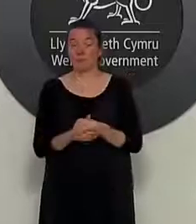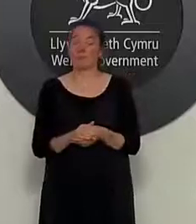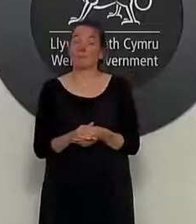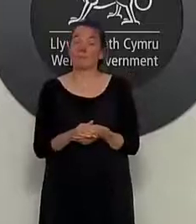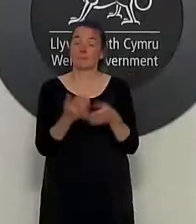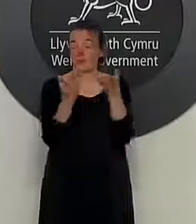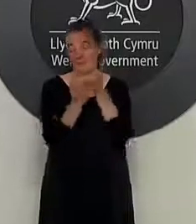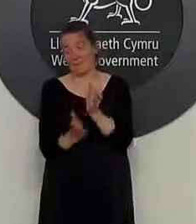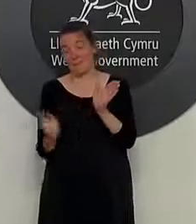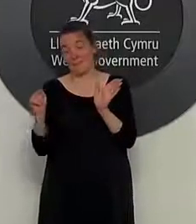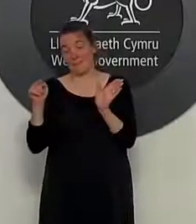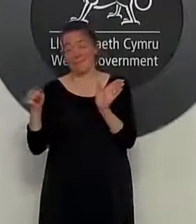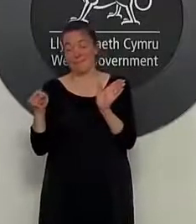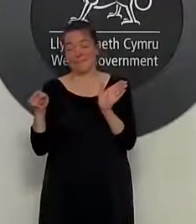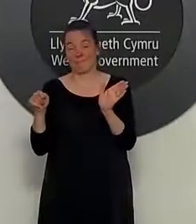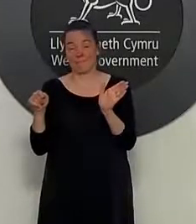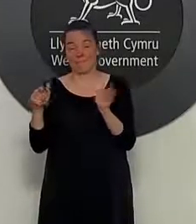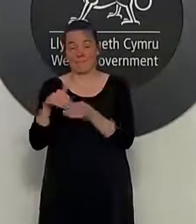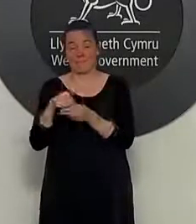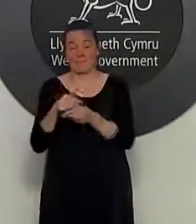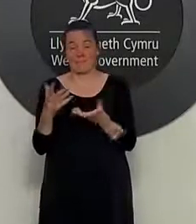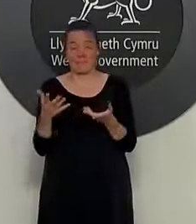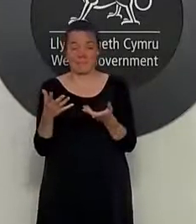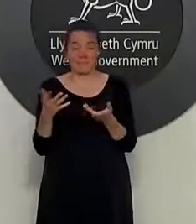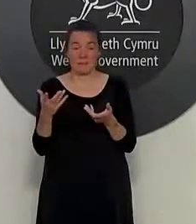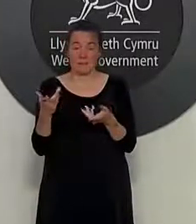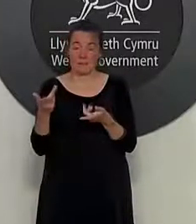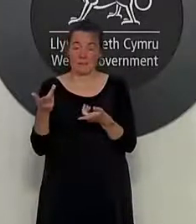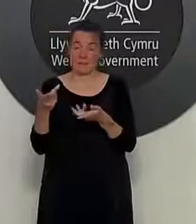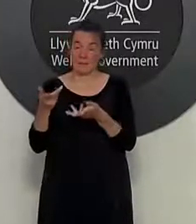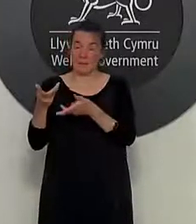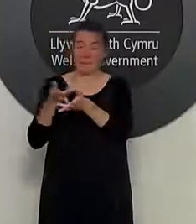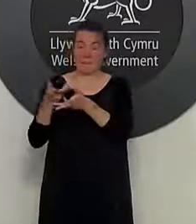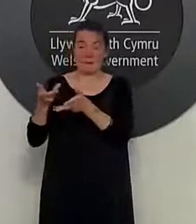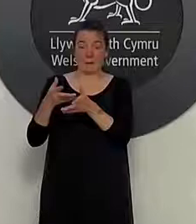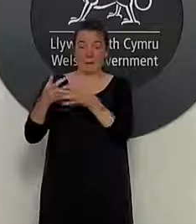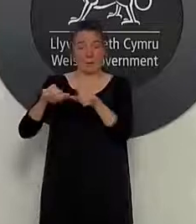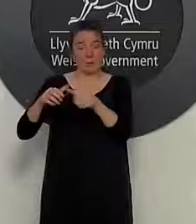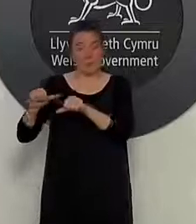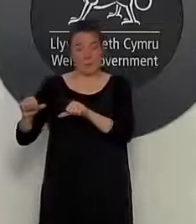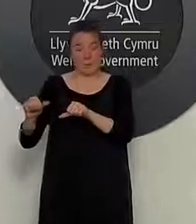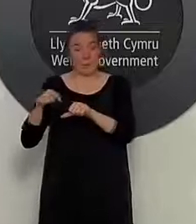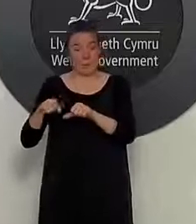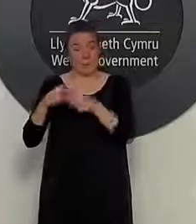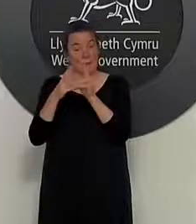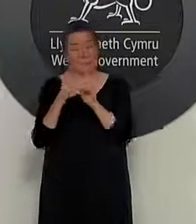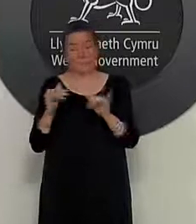context really is that there are no market solutions to the housing crisis.